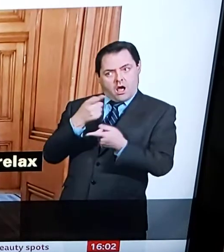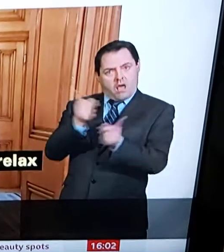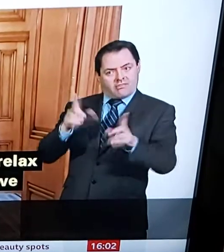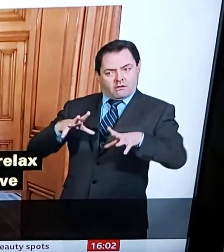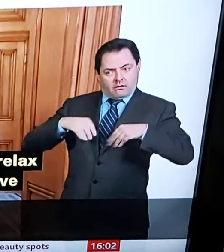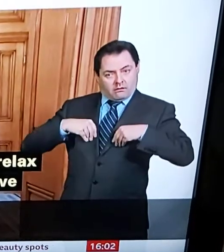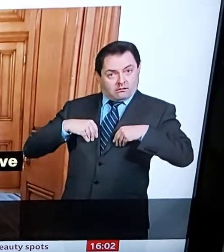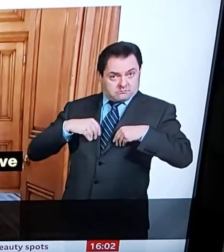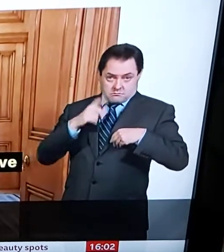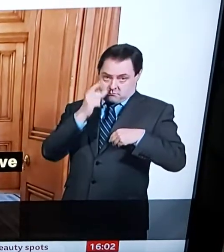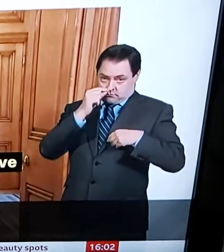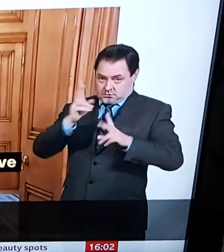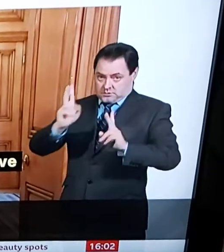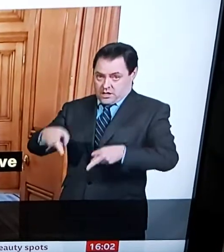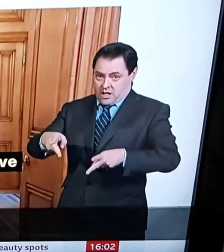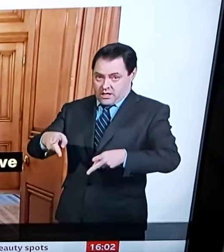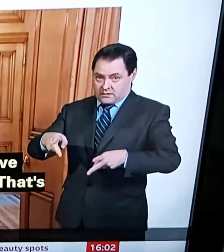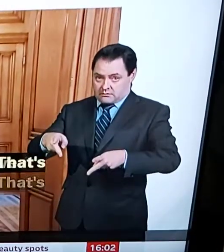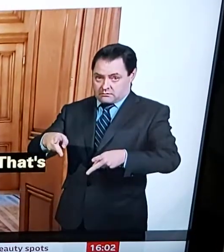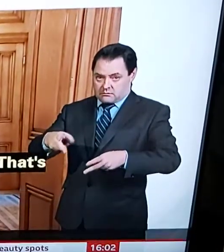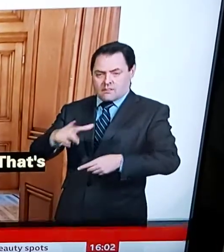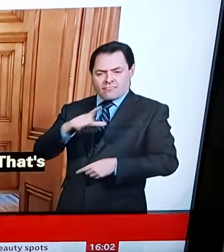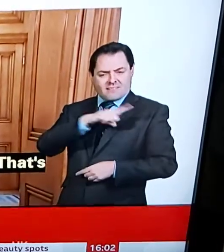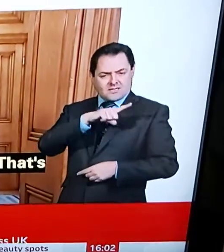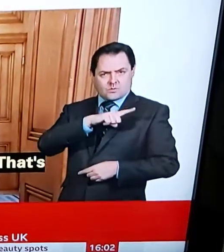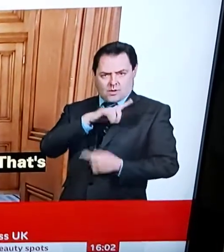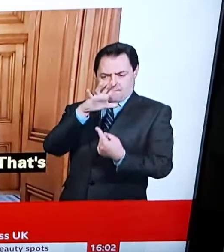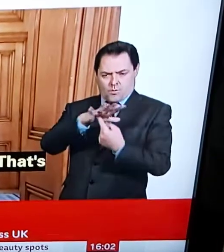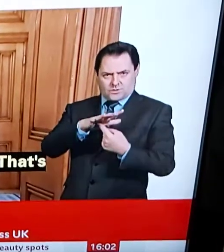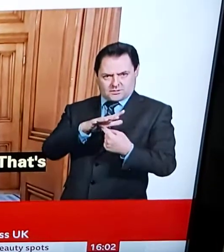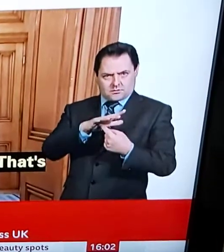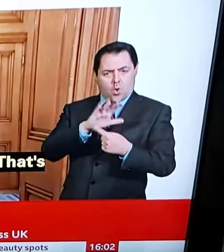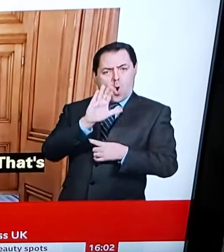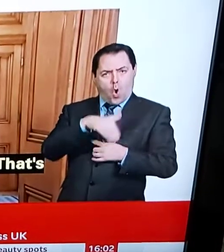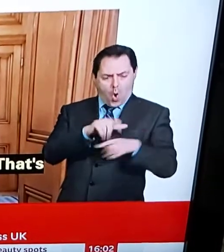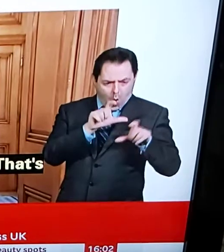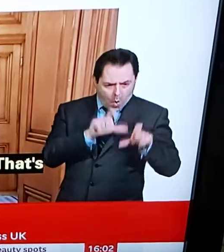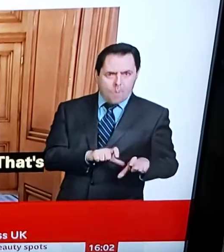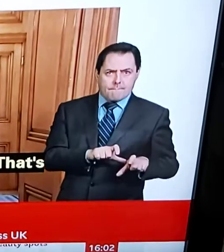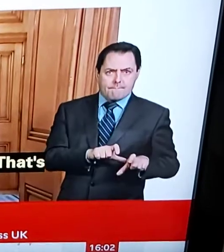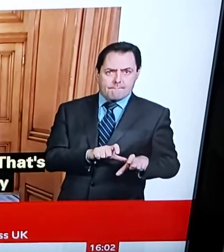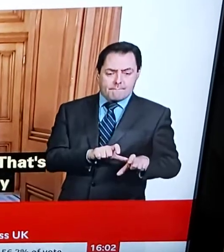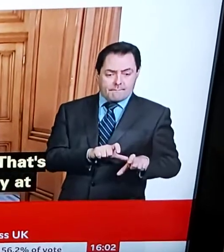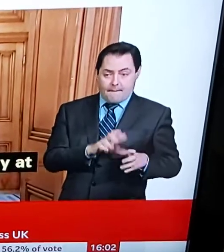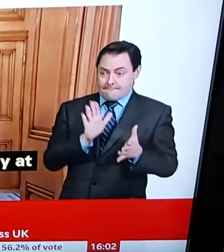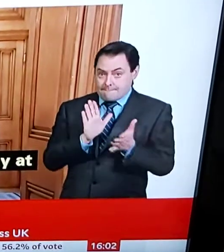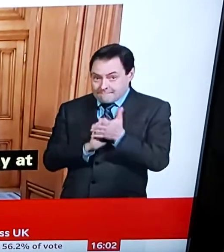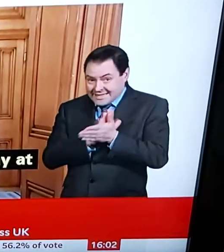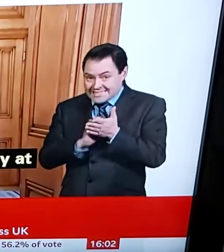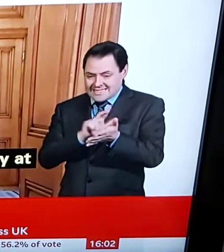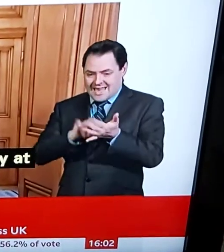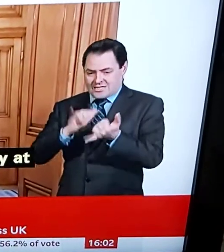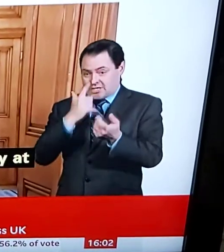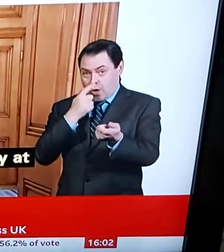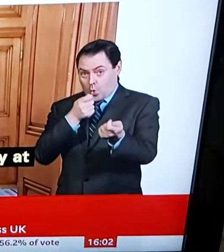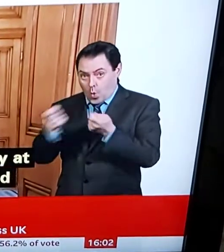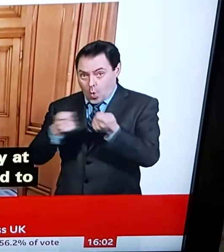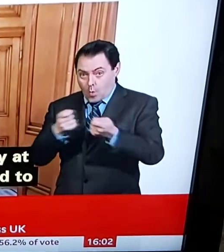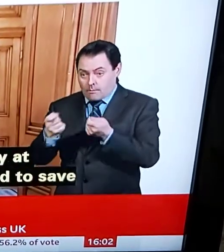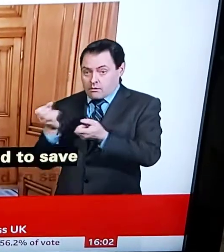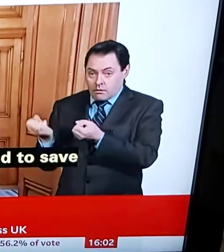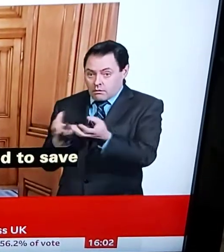important to stay at home, to protect the NHS, and to save lives. We need to think of those on the front line